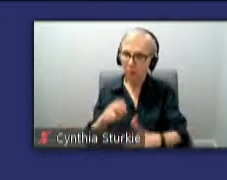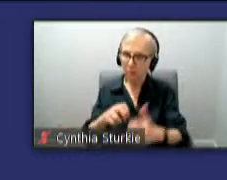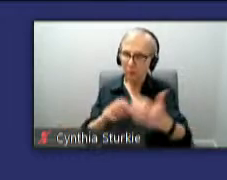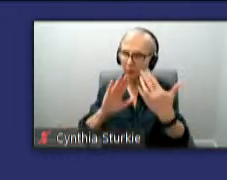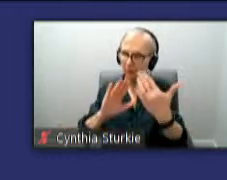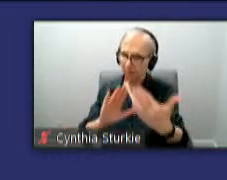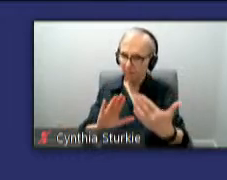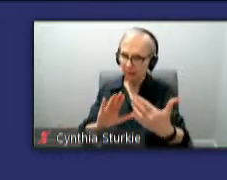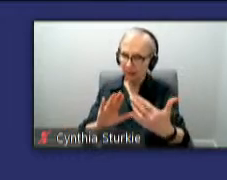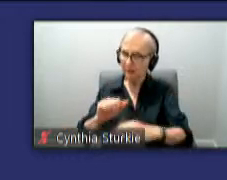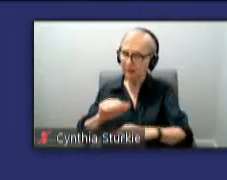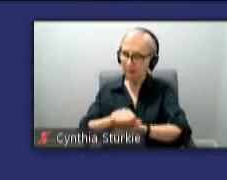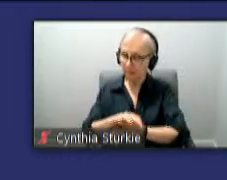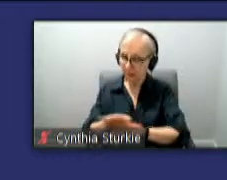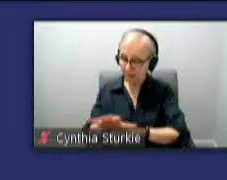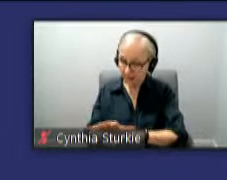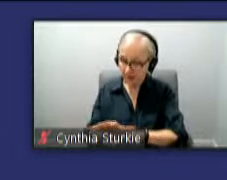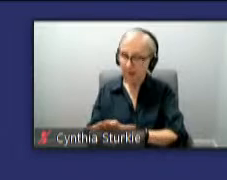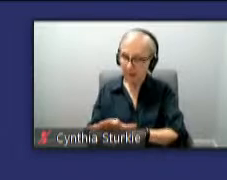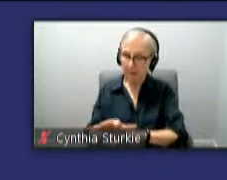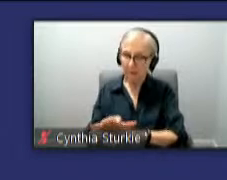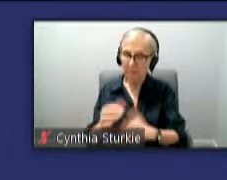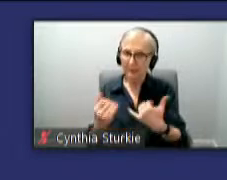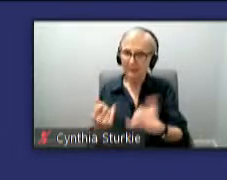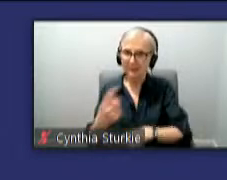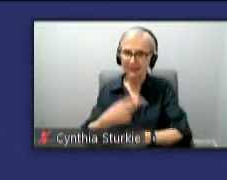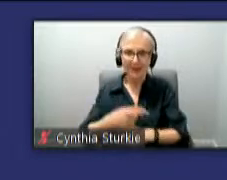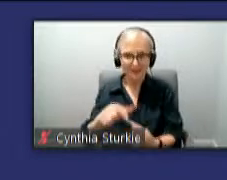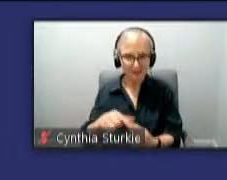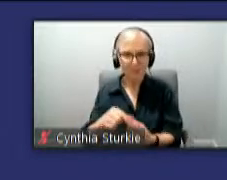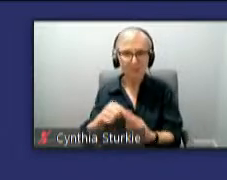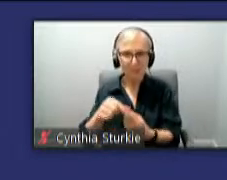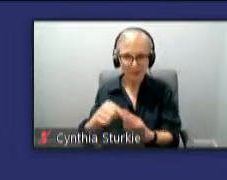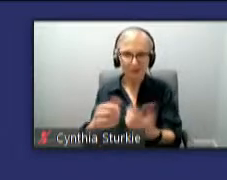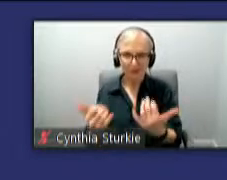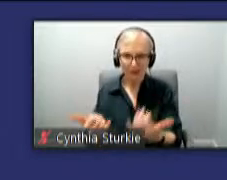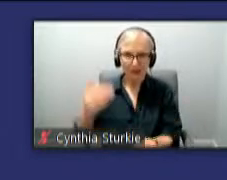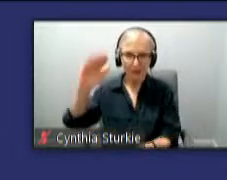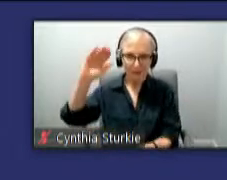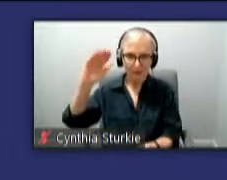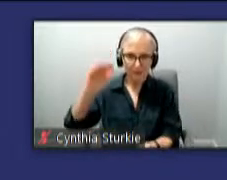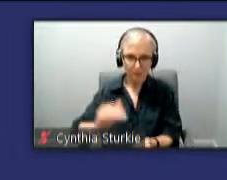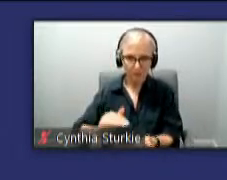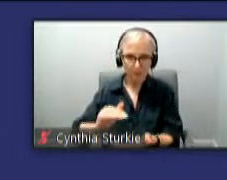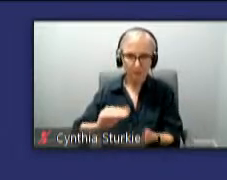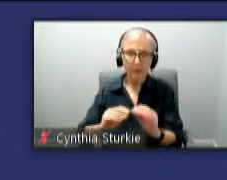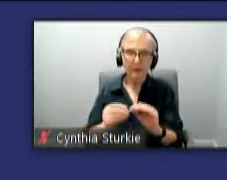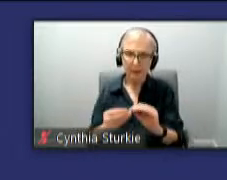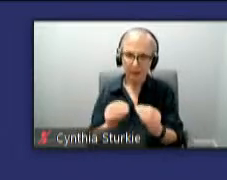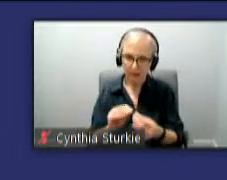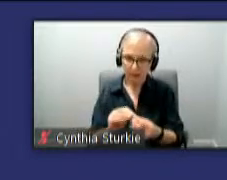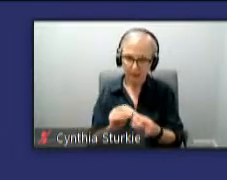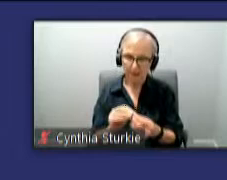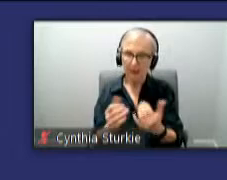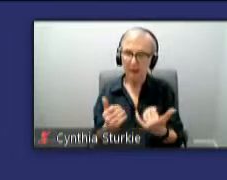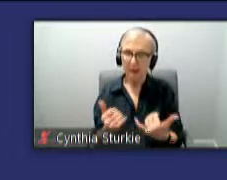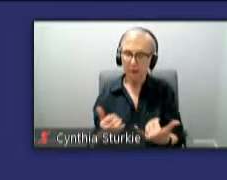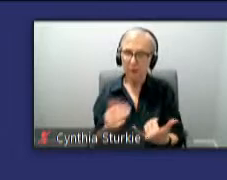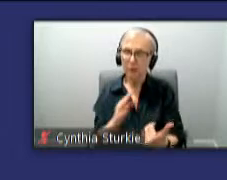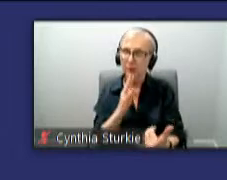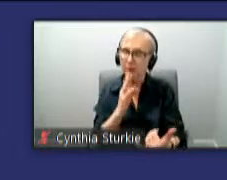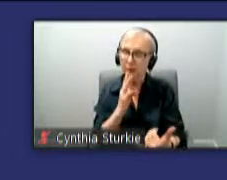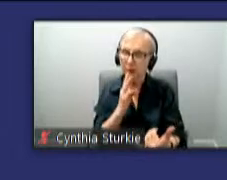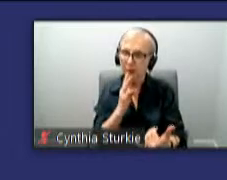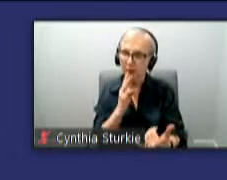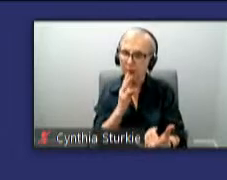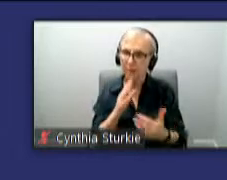are today even more special. I will now hand off the presentation to Dr. Eric France to talk about the ways Colorado